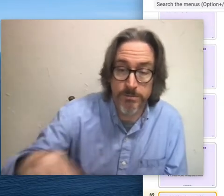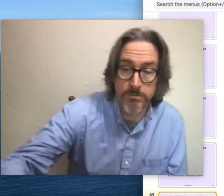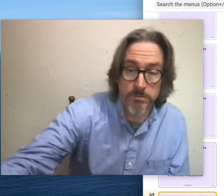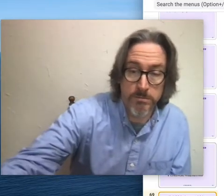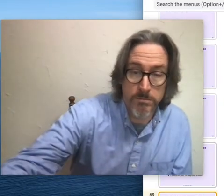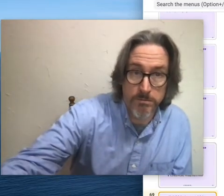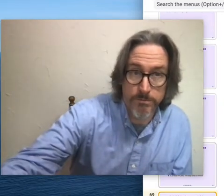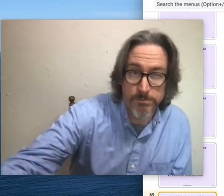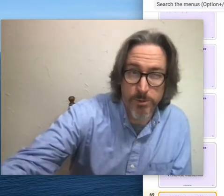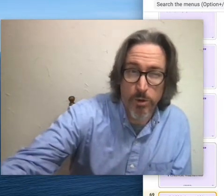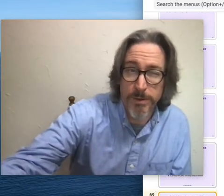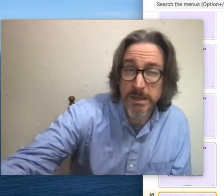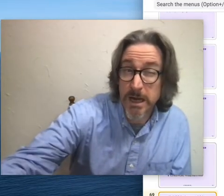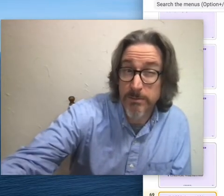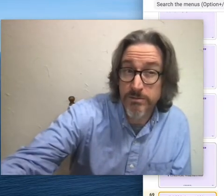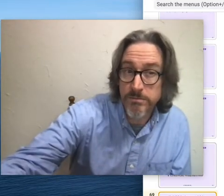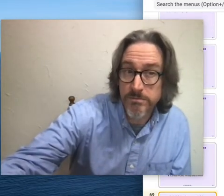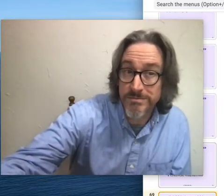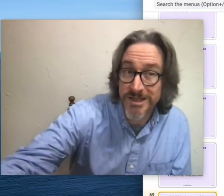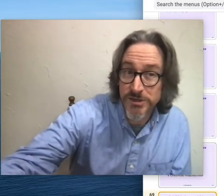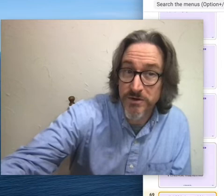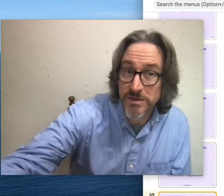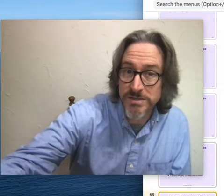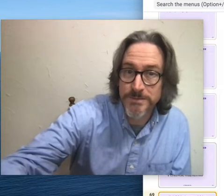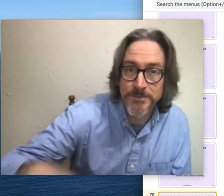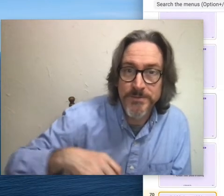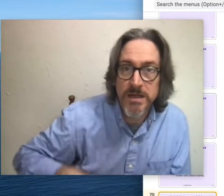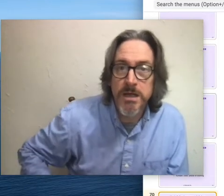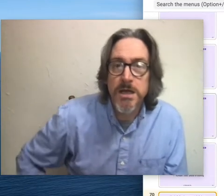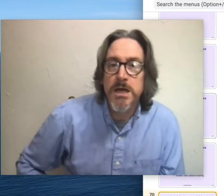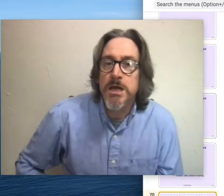just we're building up, as you've noticed.